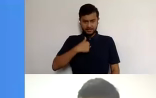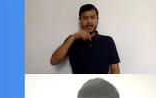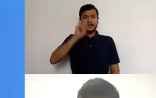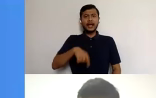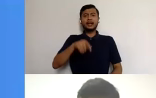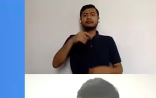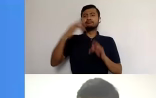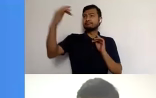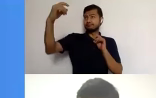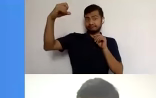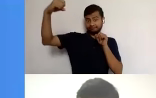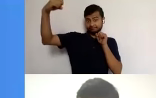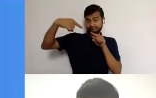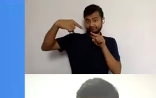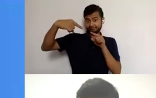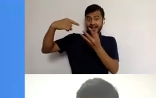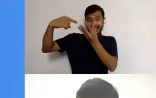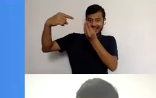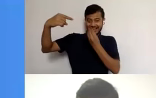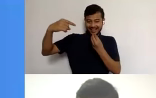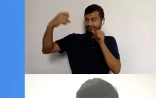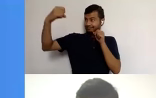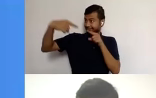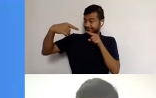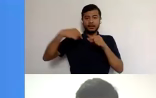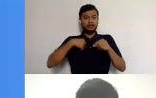and do it very freely and openly.